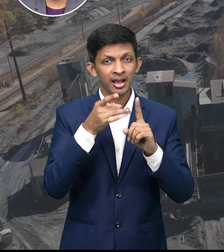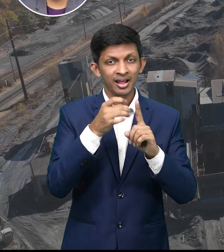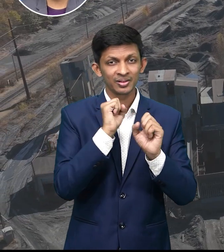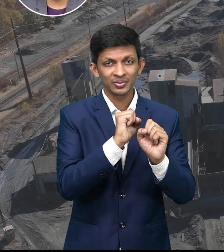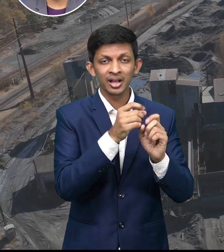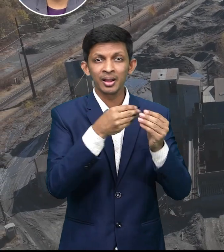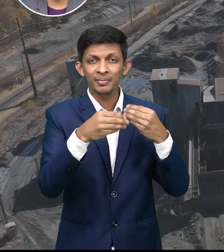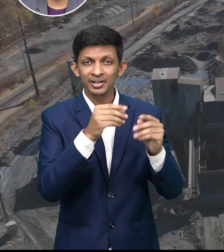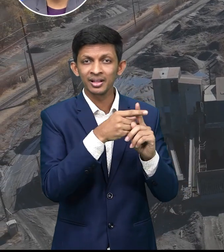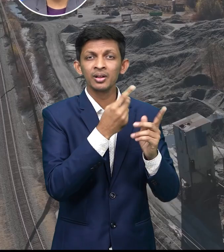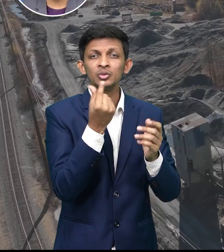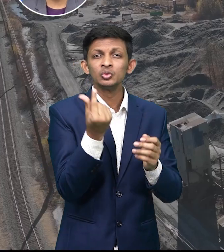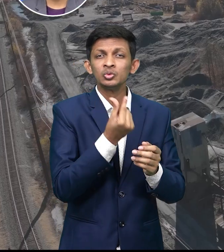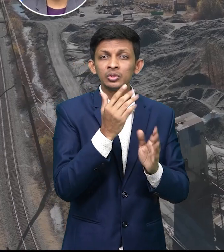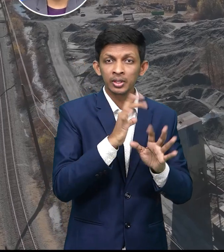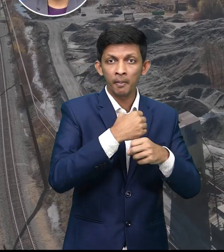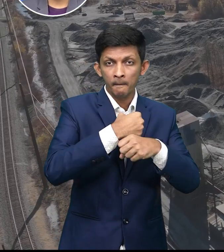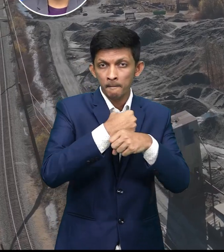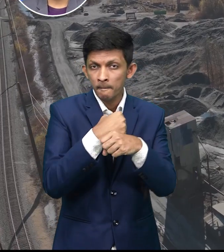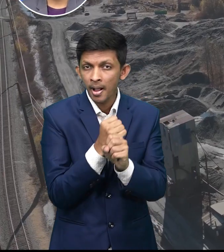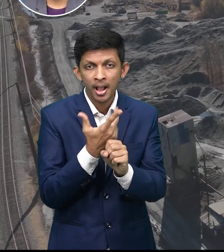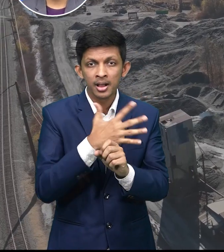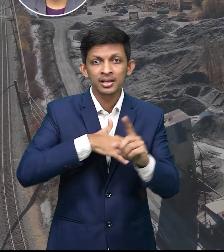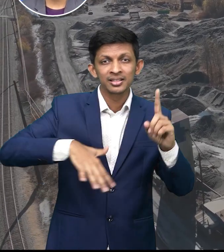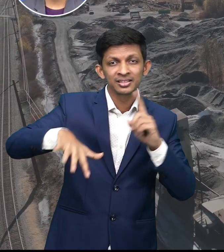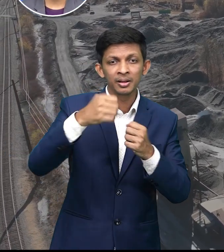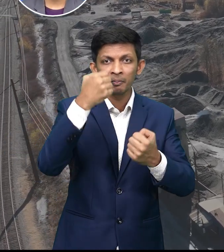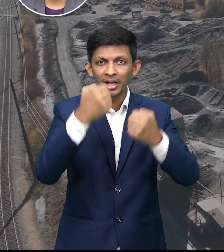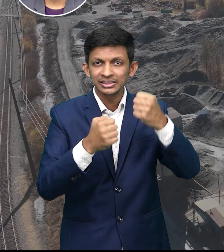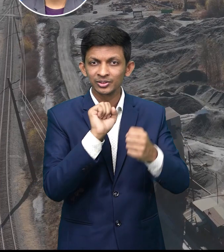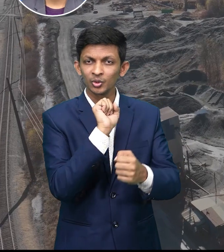in making automobiles.